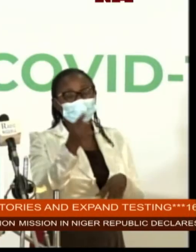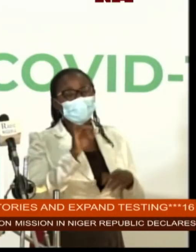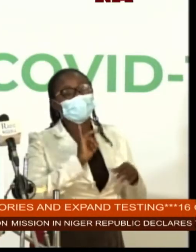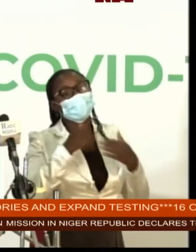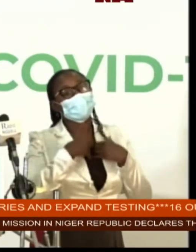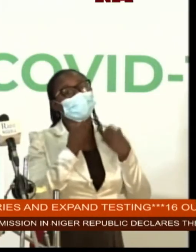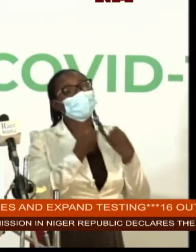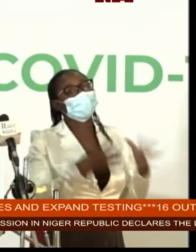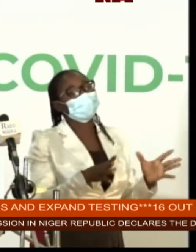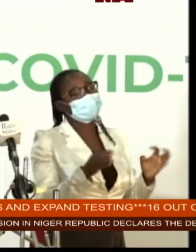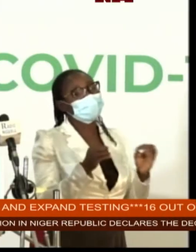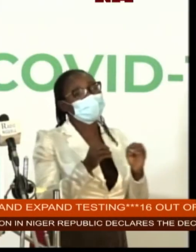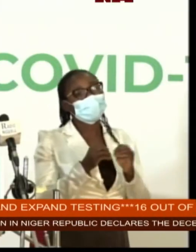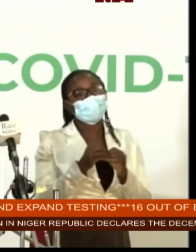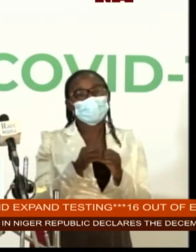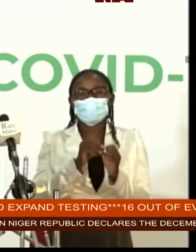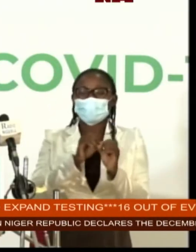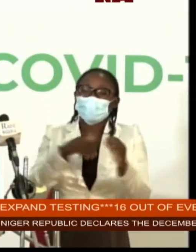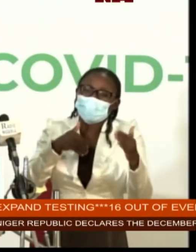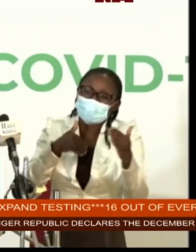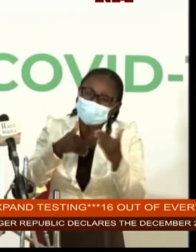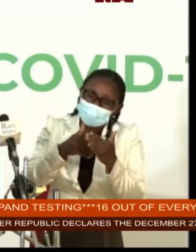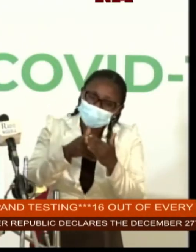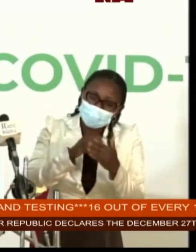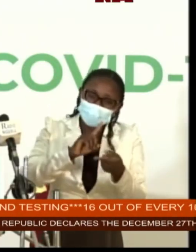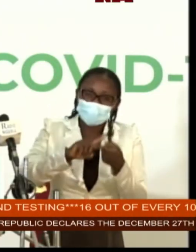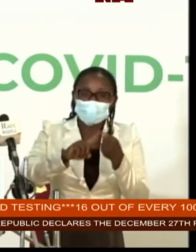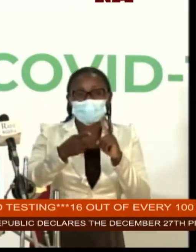lost more close friends